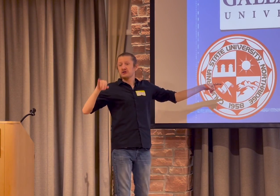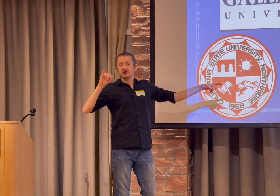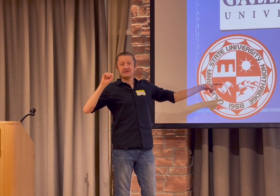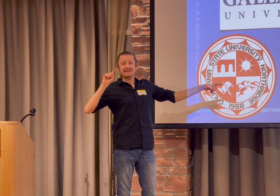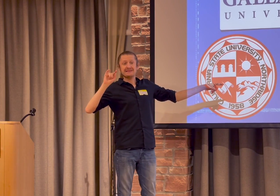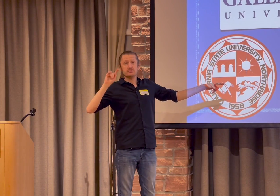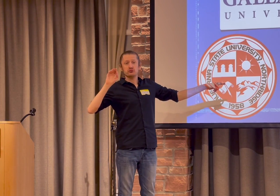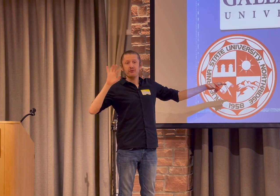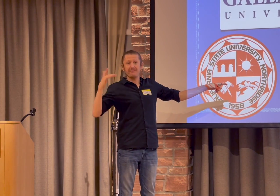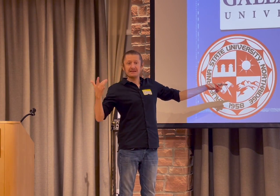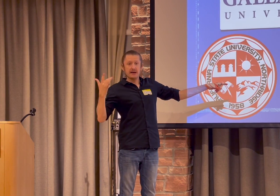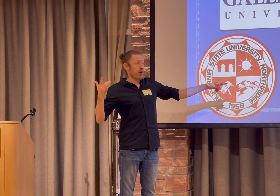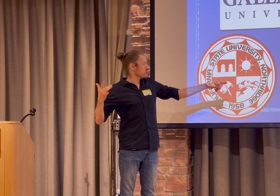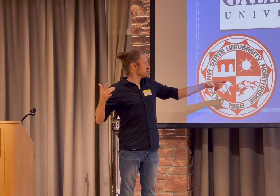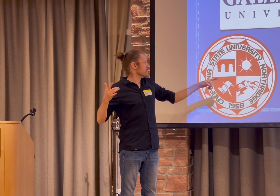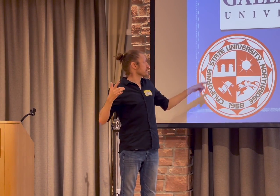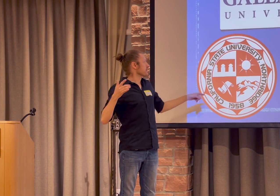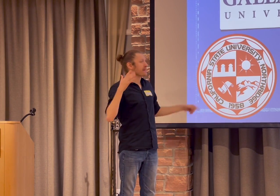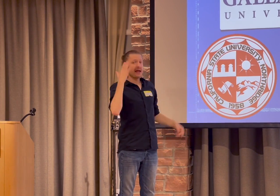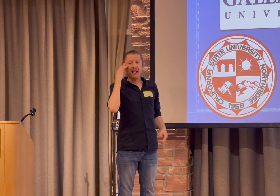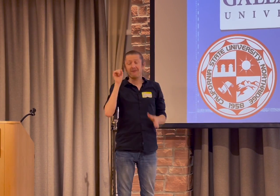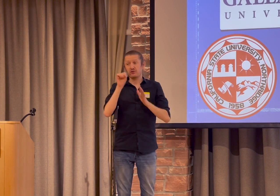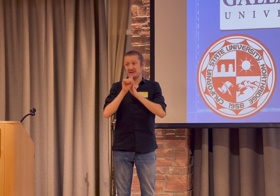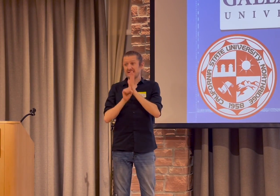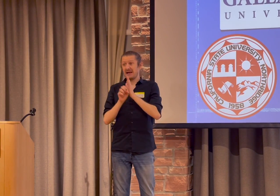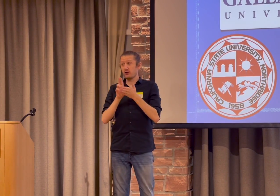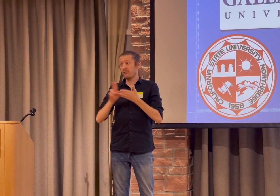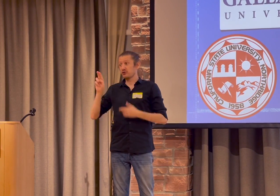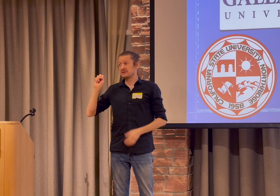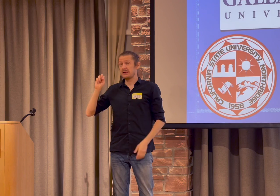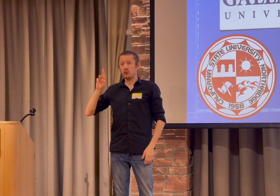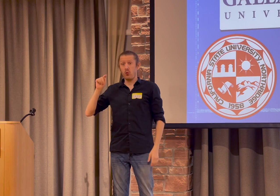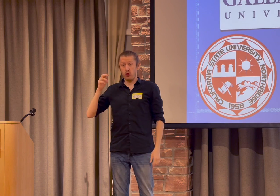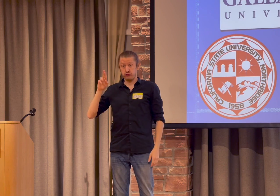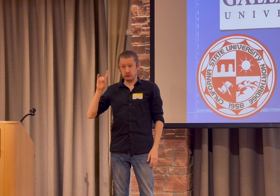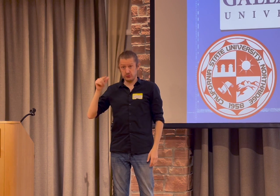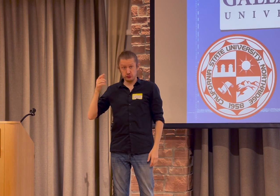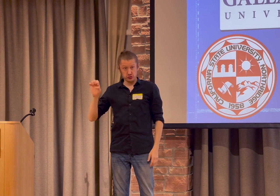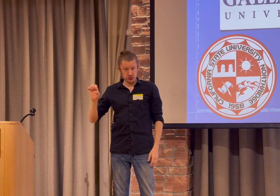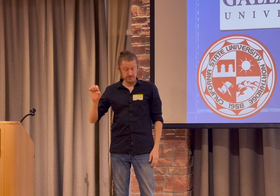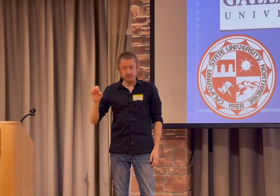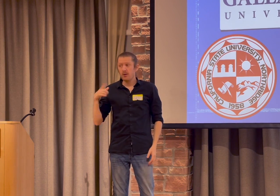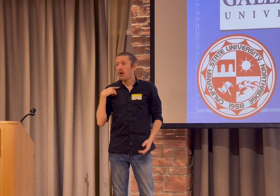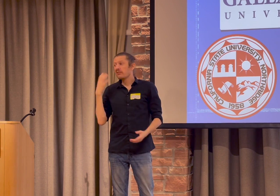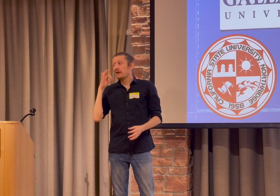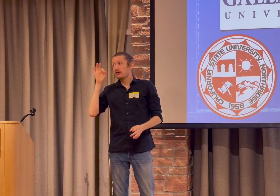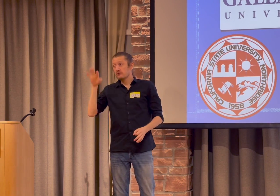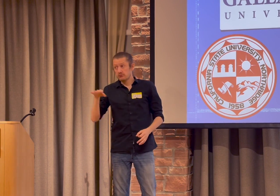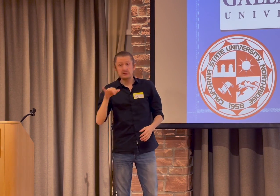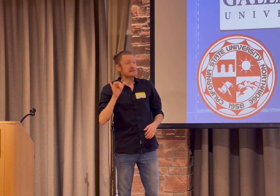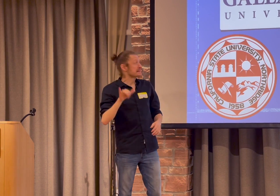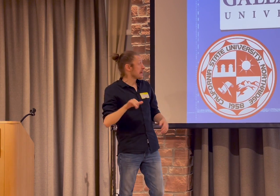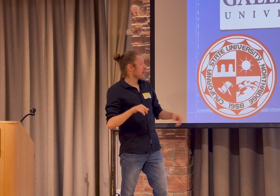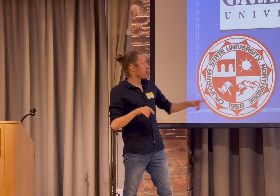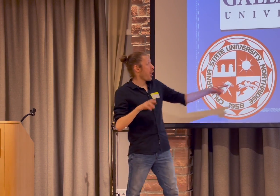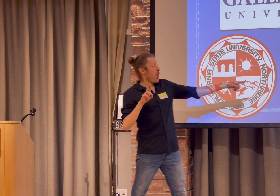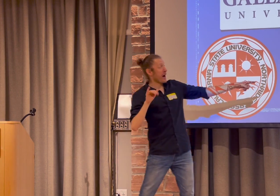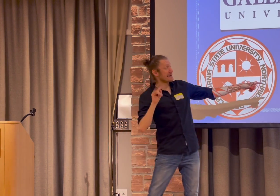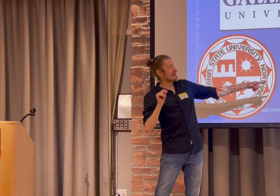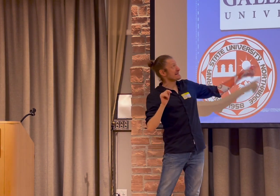Gallaudet, Rochester Institute of Technology, RIT, and California State University Northridge, CSUN.